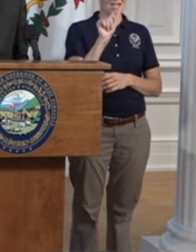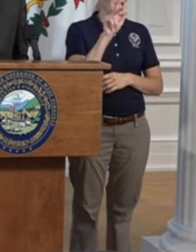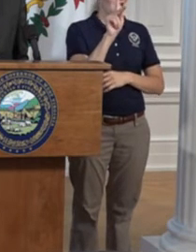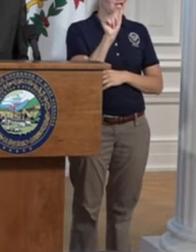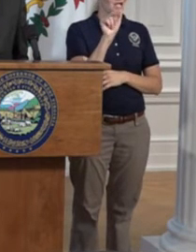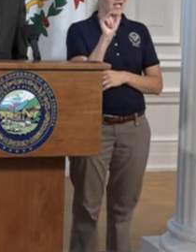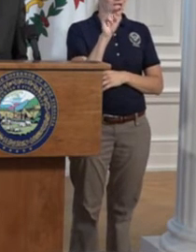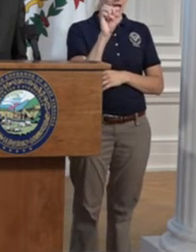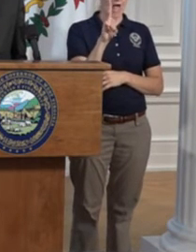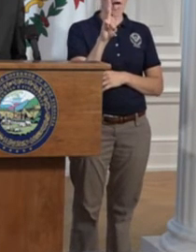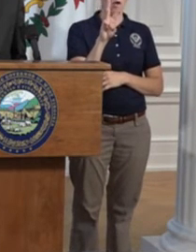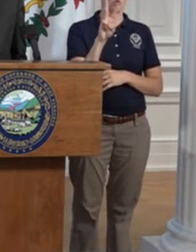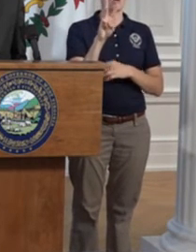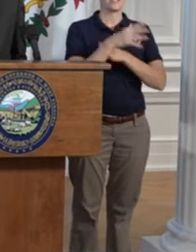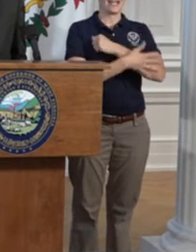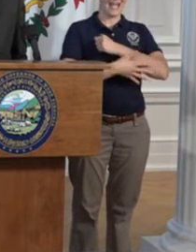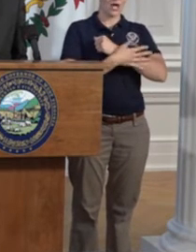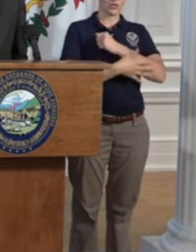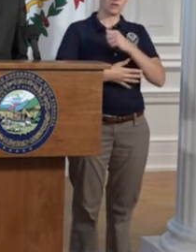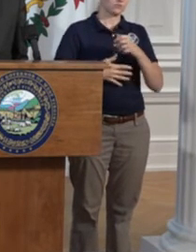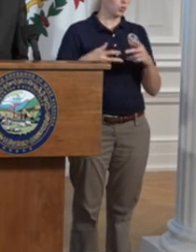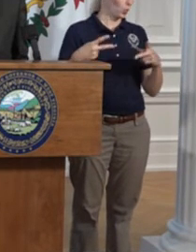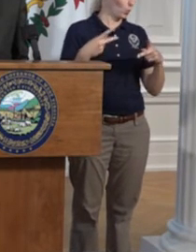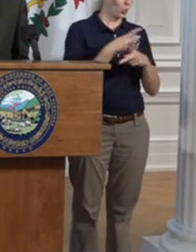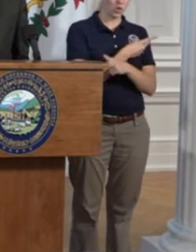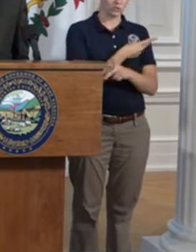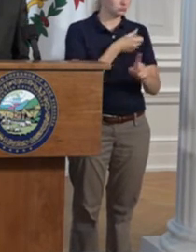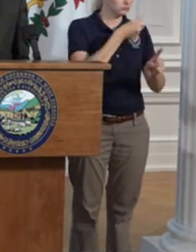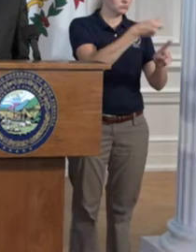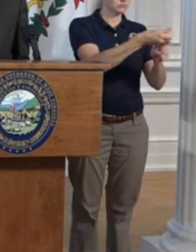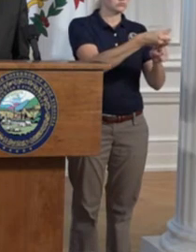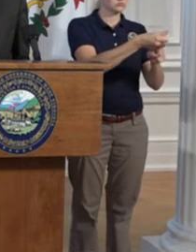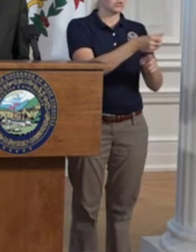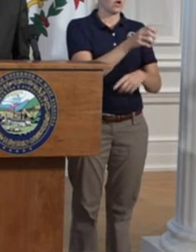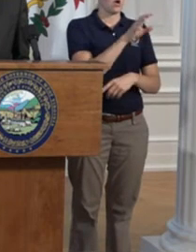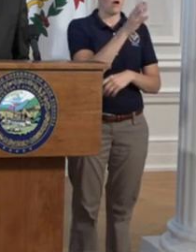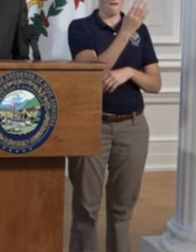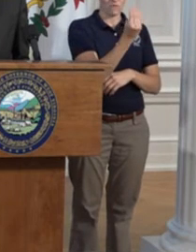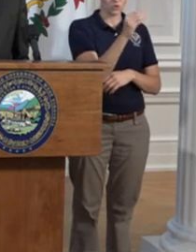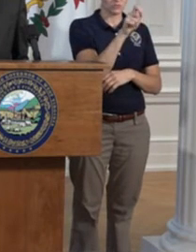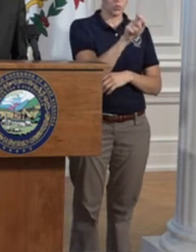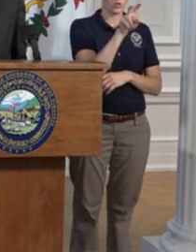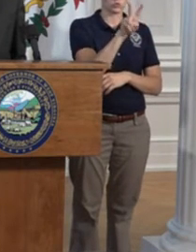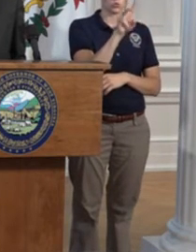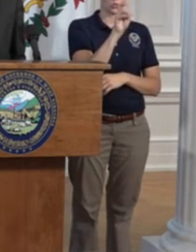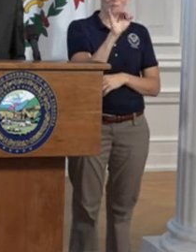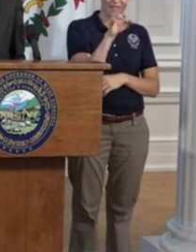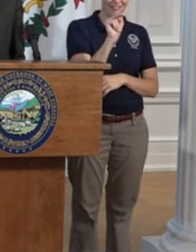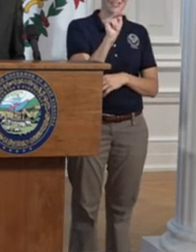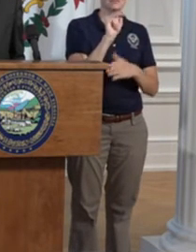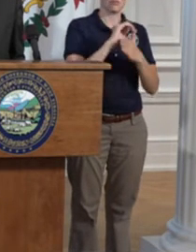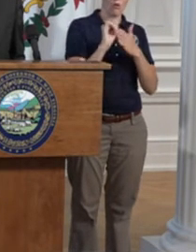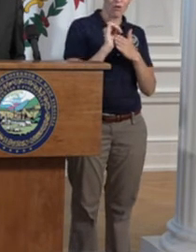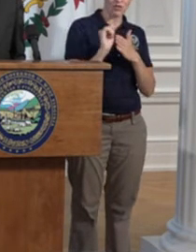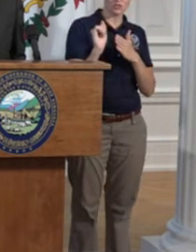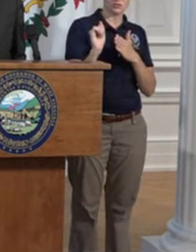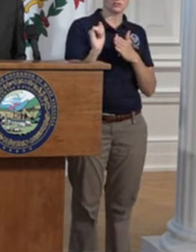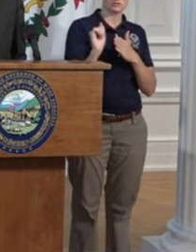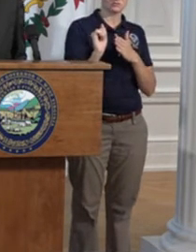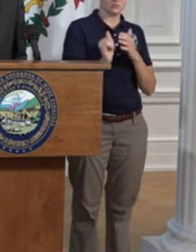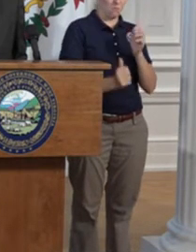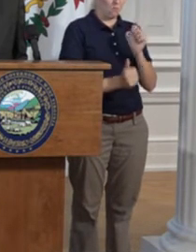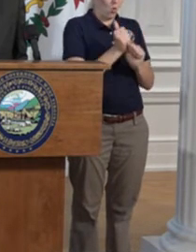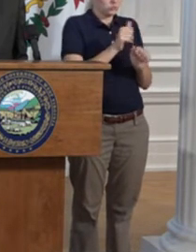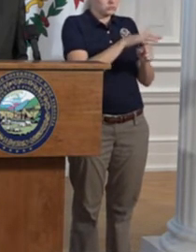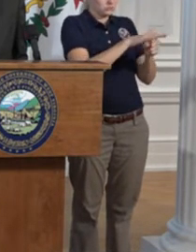roadway damage goes. $14.2 million of roadway damage in Kanawha County, most of it in the Clendenin